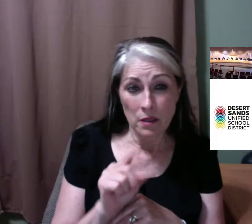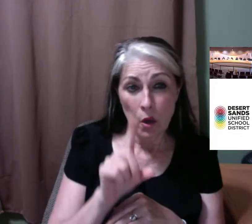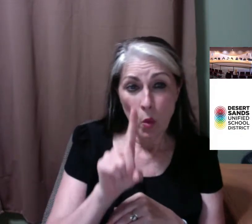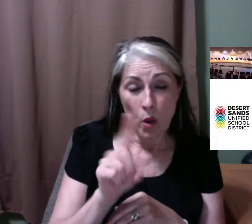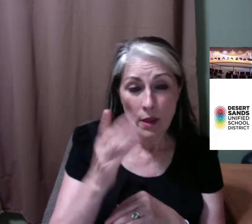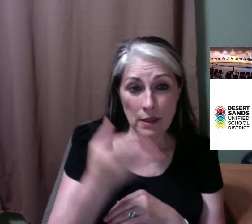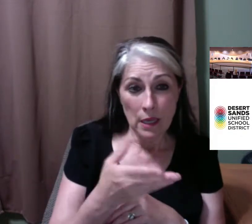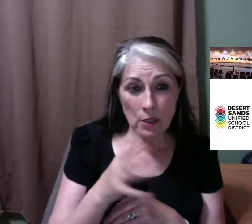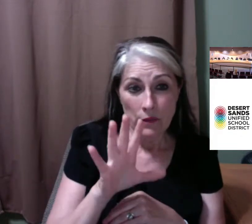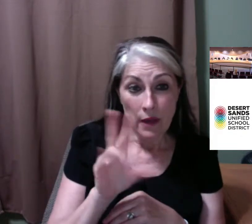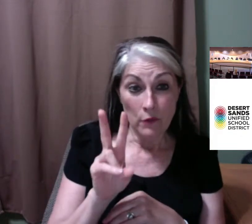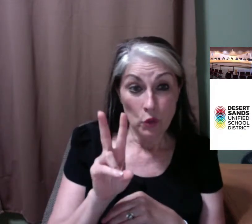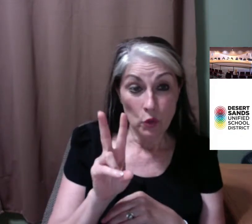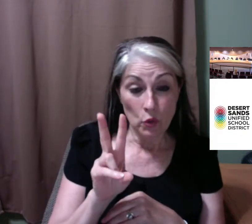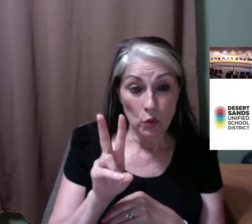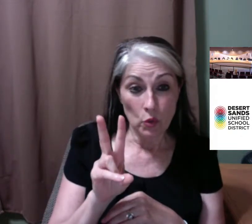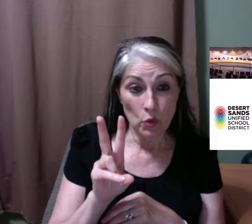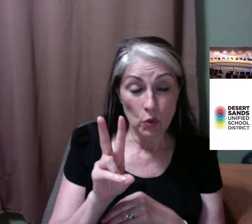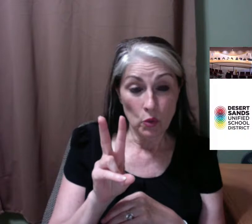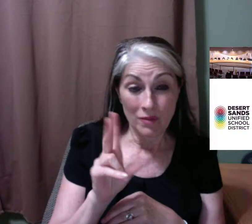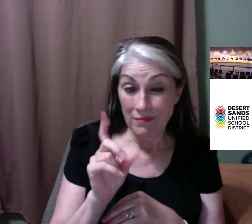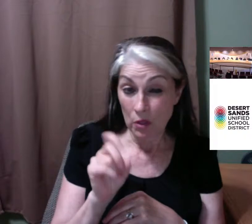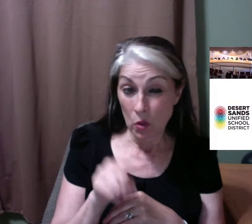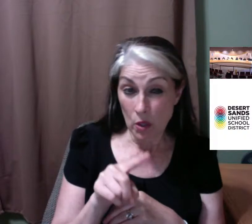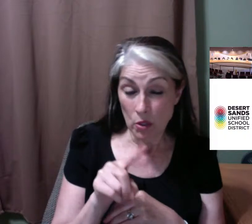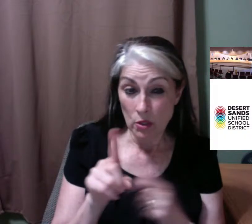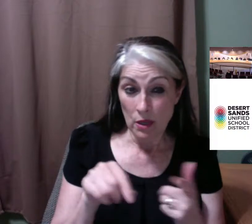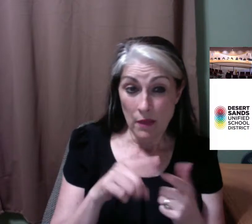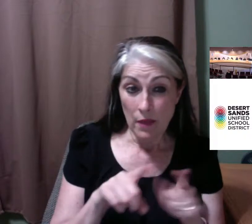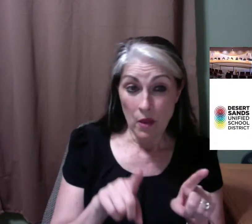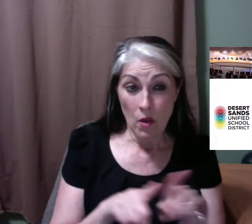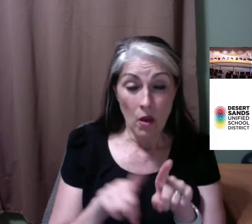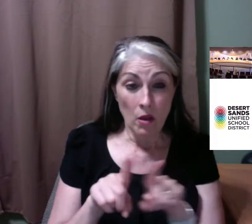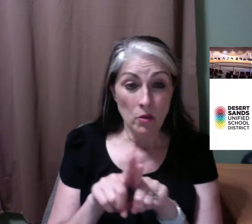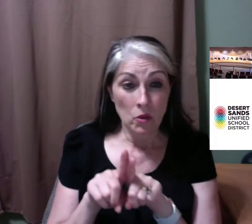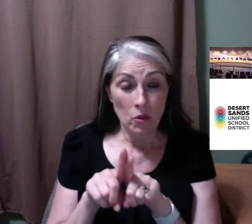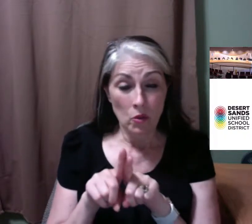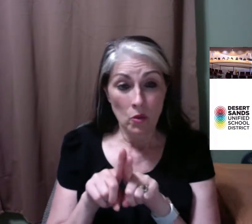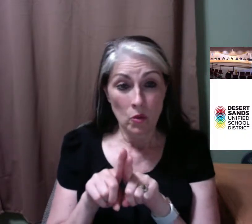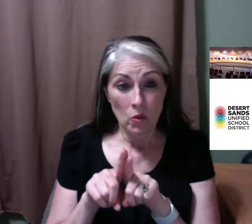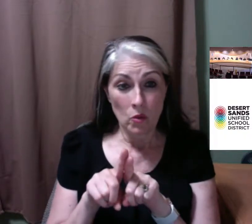1.1-52 as a question. And then also additionally,